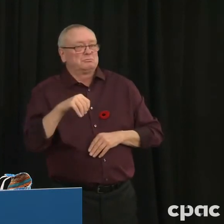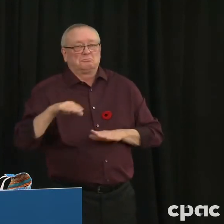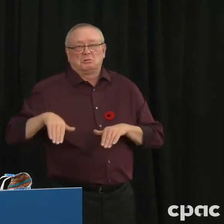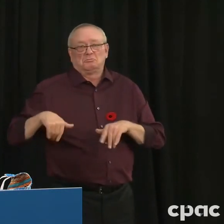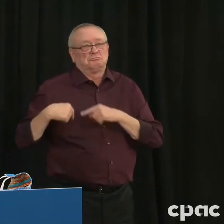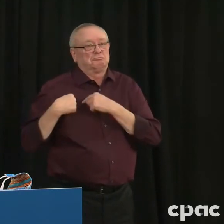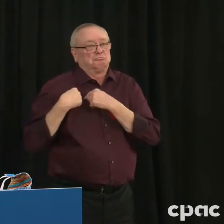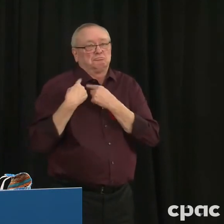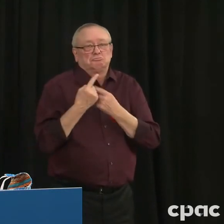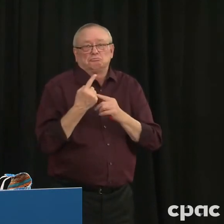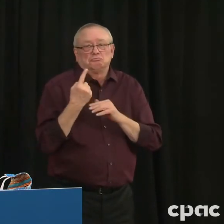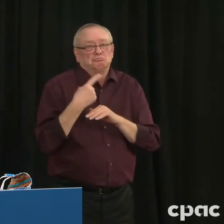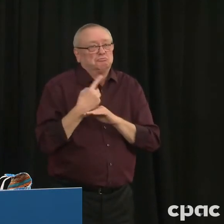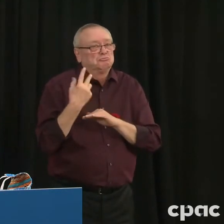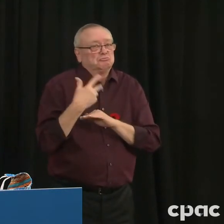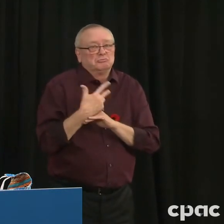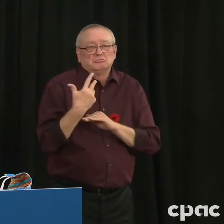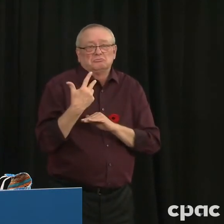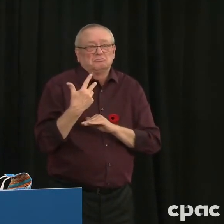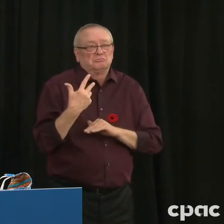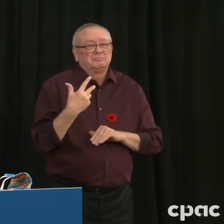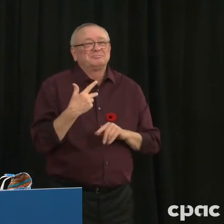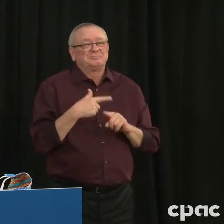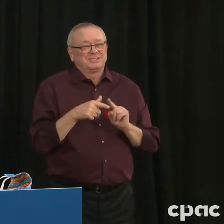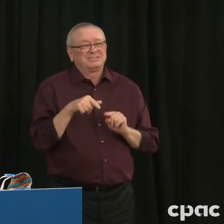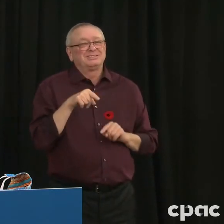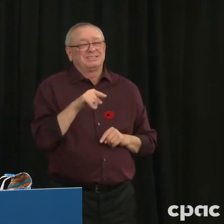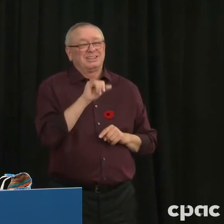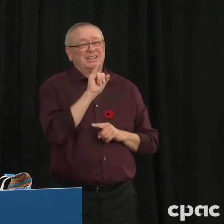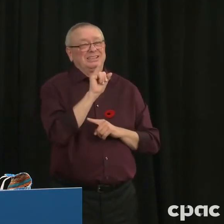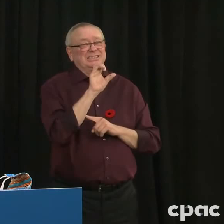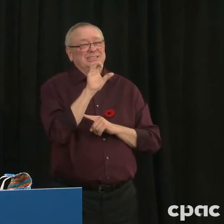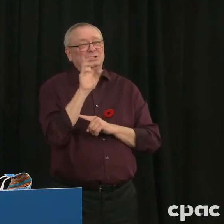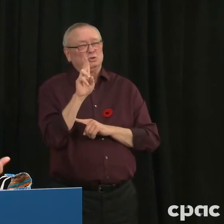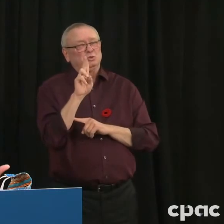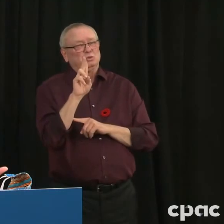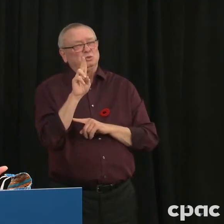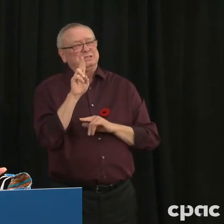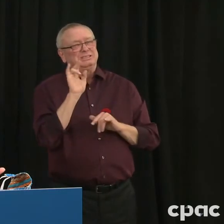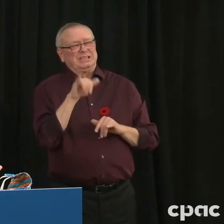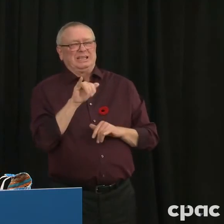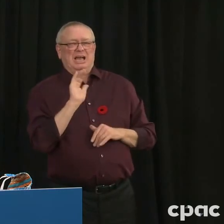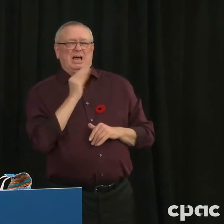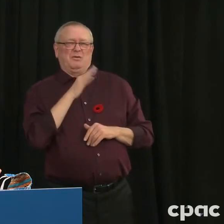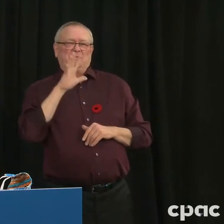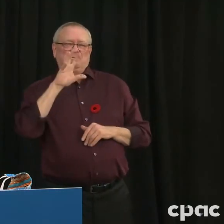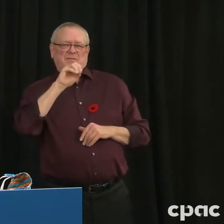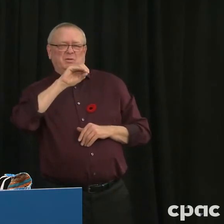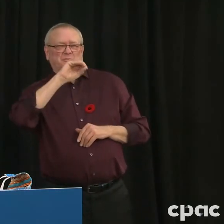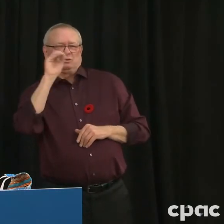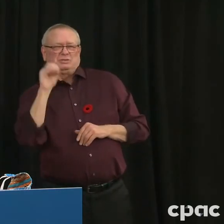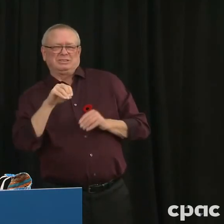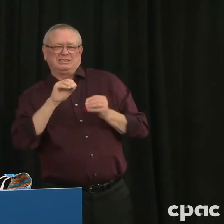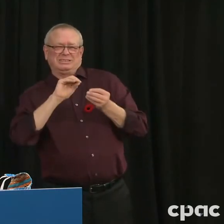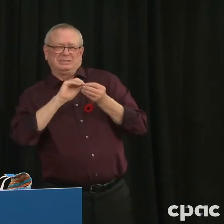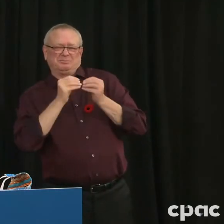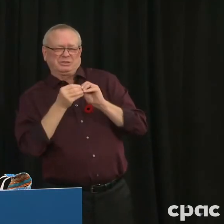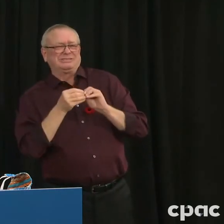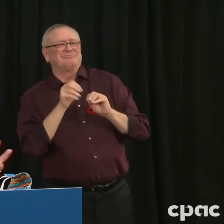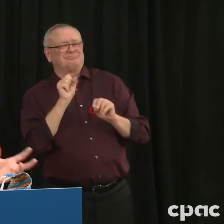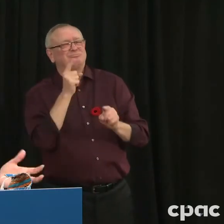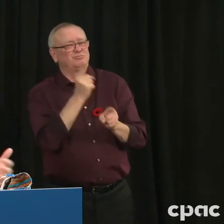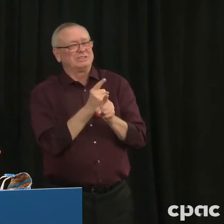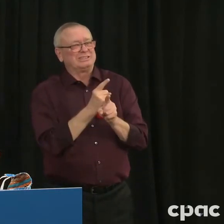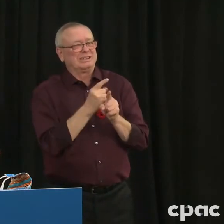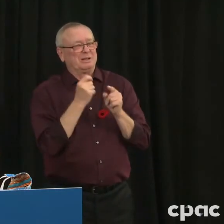say, we have crossed that 50% ICU metric. What we have been doing over the past several weeks is, while we've